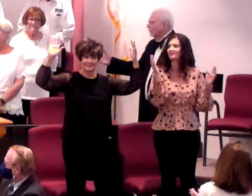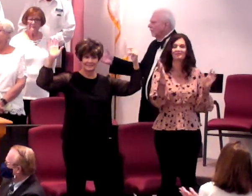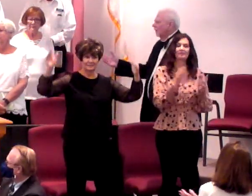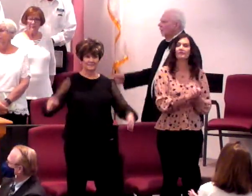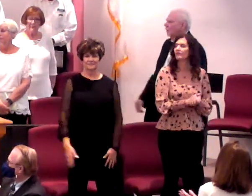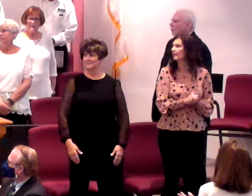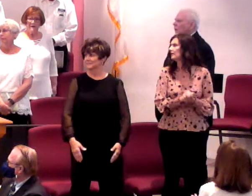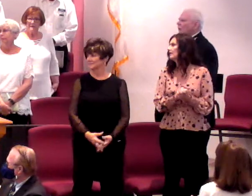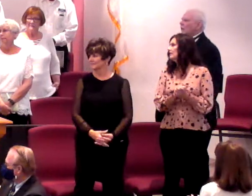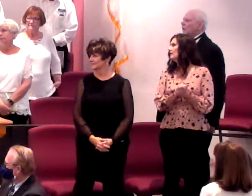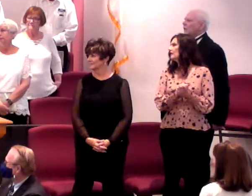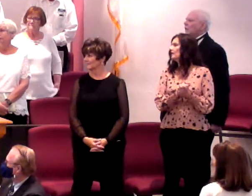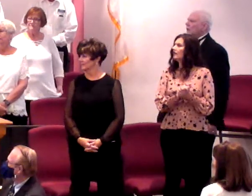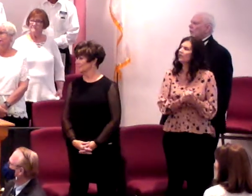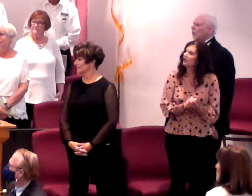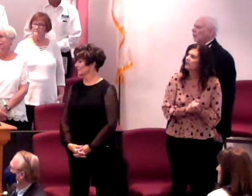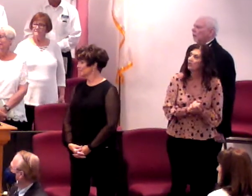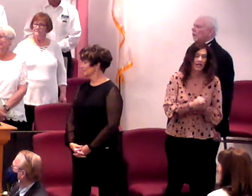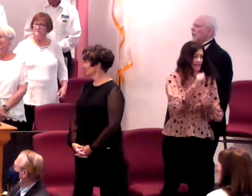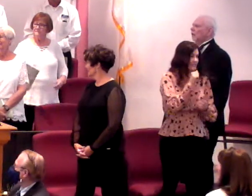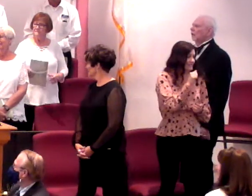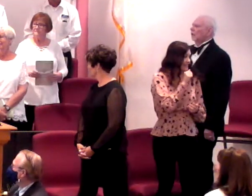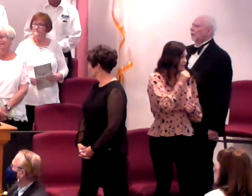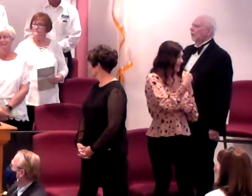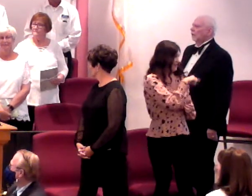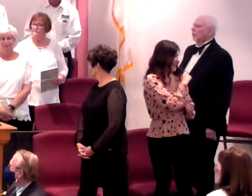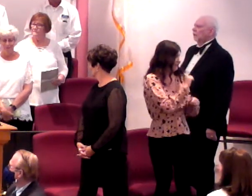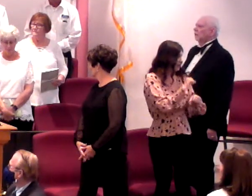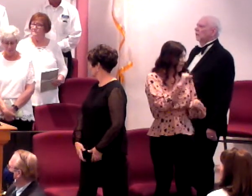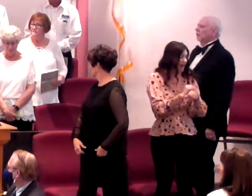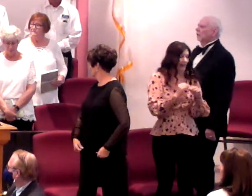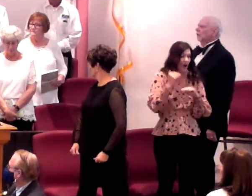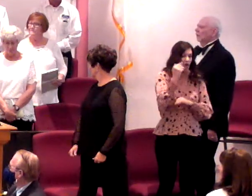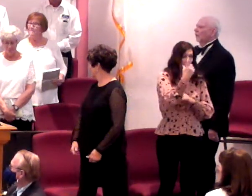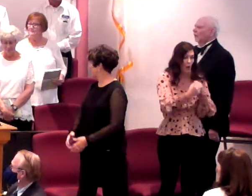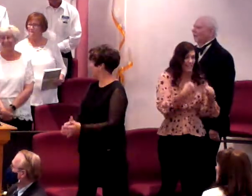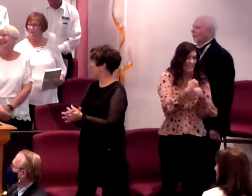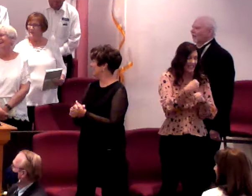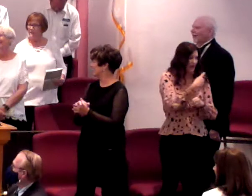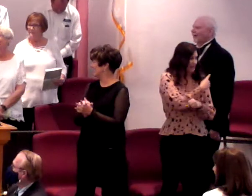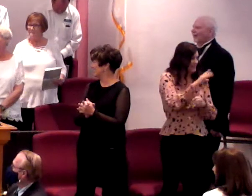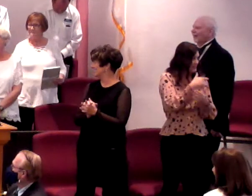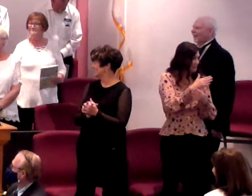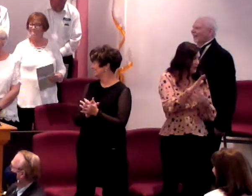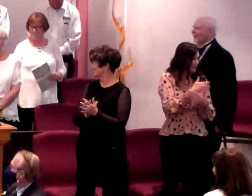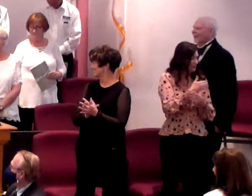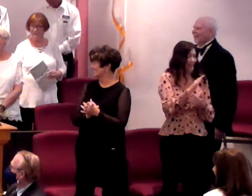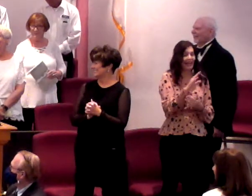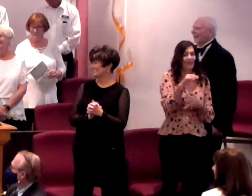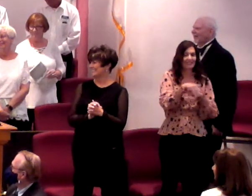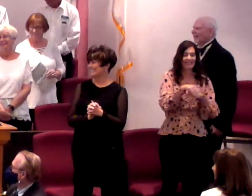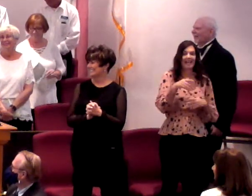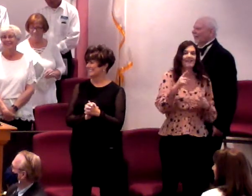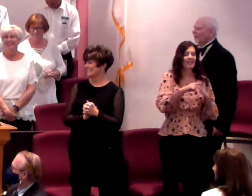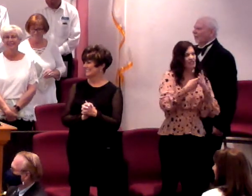Now I'll let you in on a little secret. They've been working over a year on this music. They